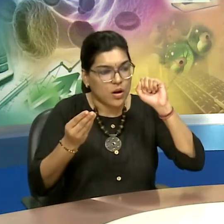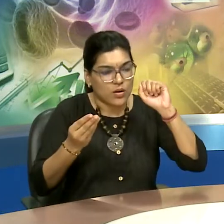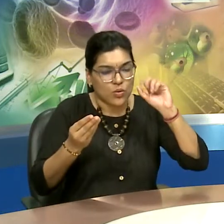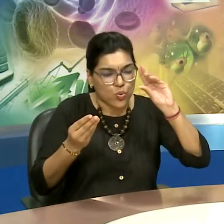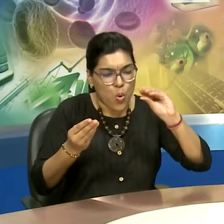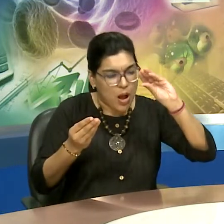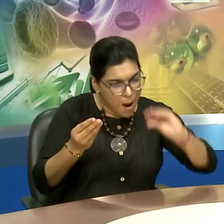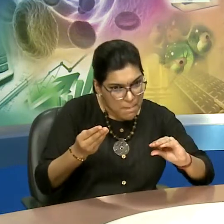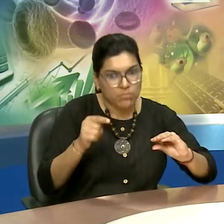majority